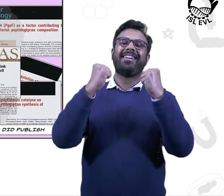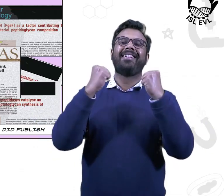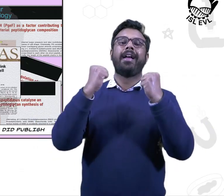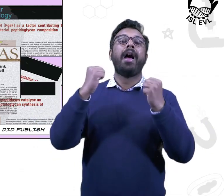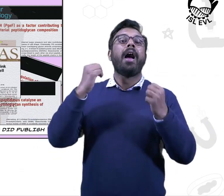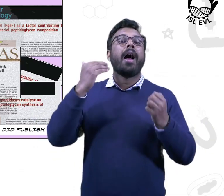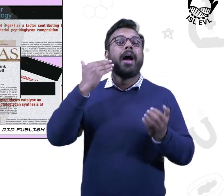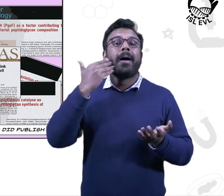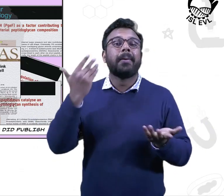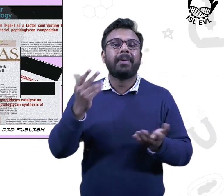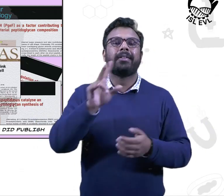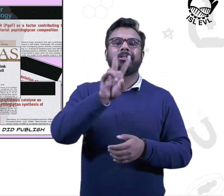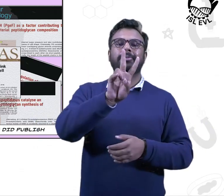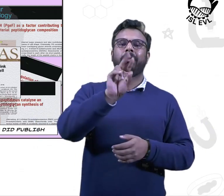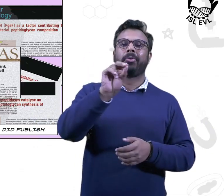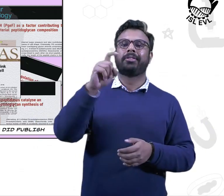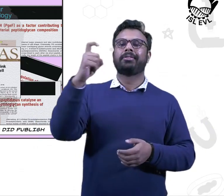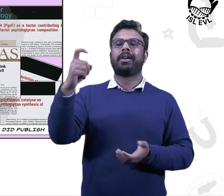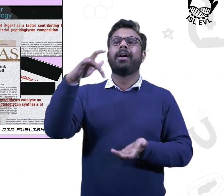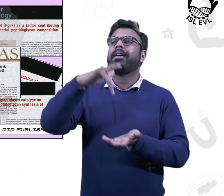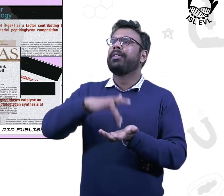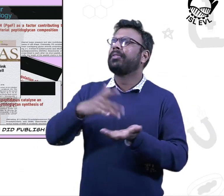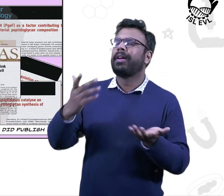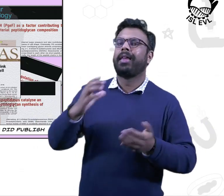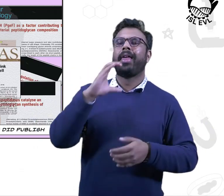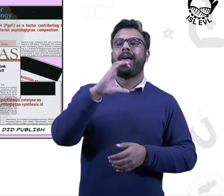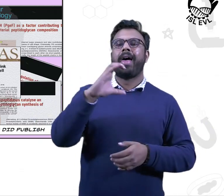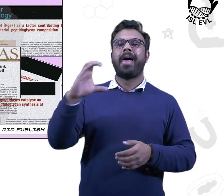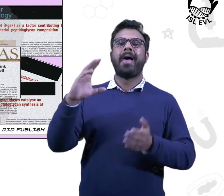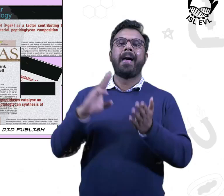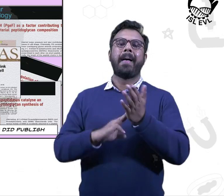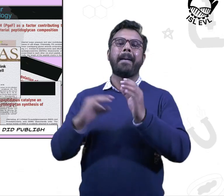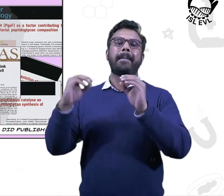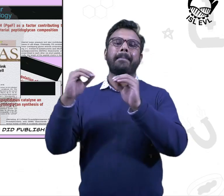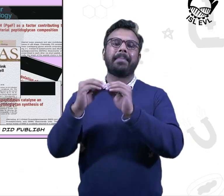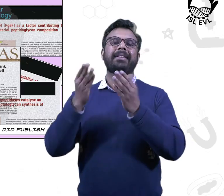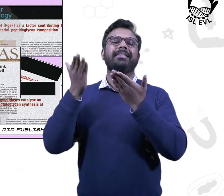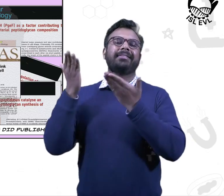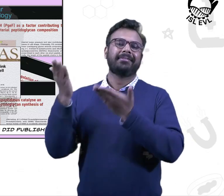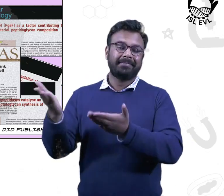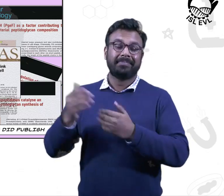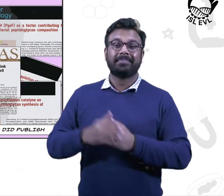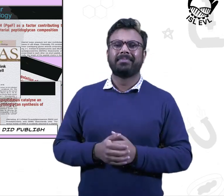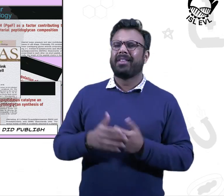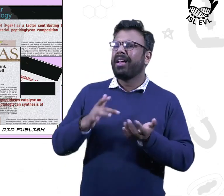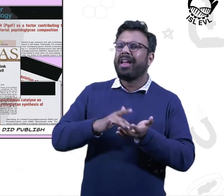at CCMB in 2007 for this very reason,